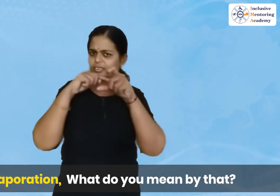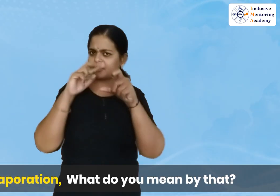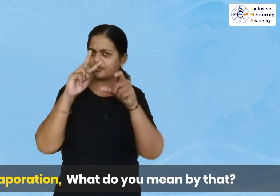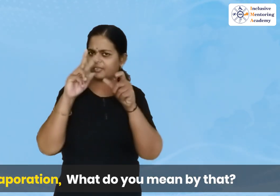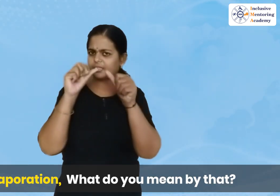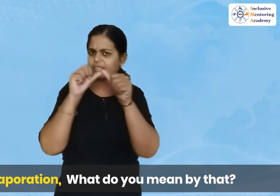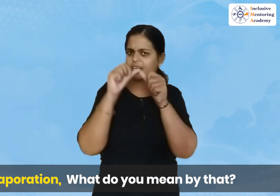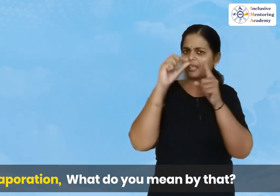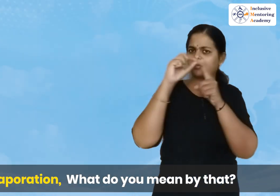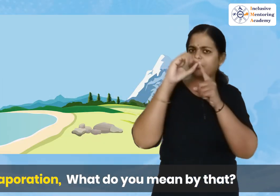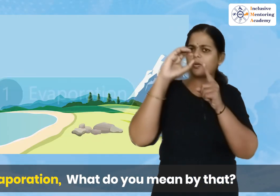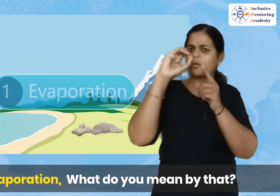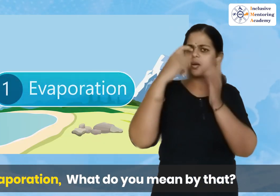Evaporation.